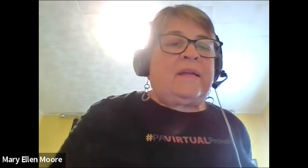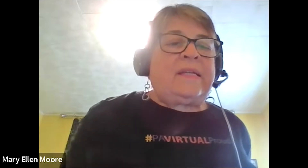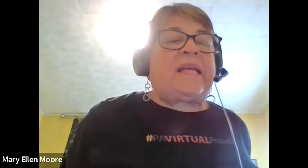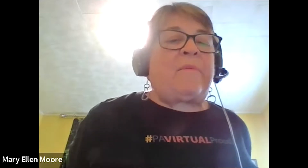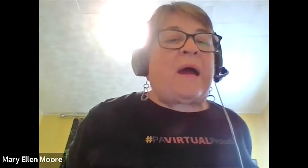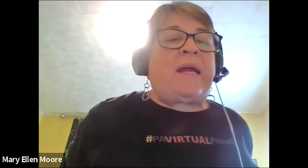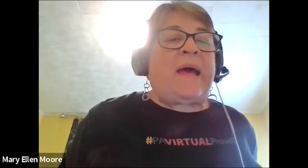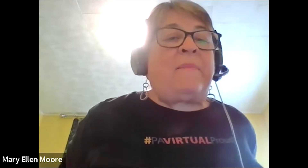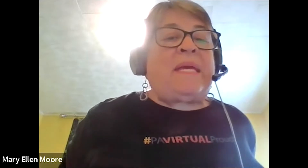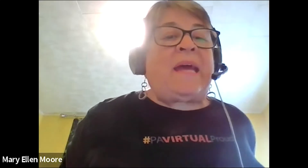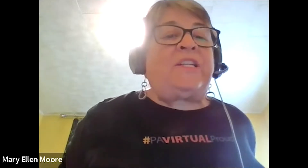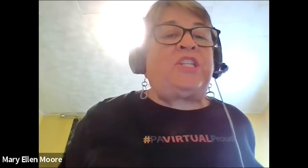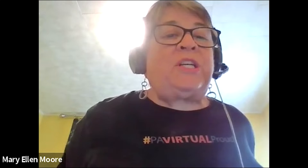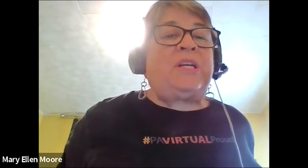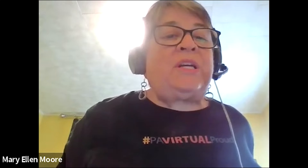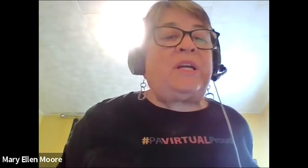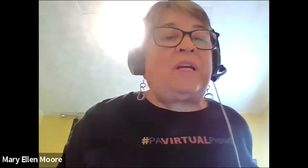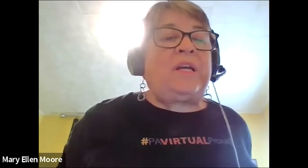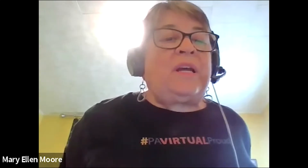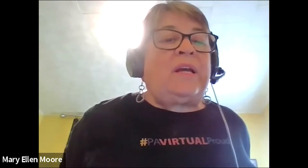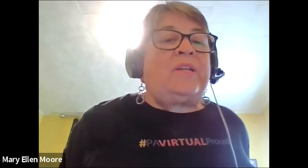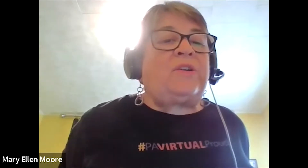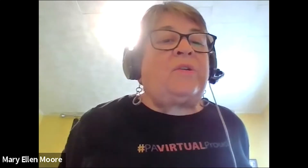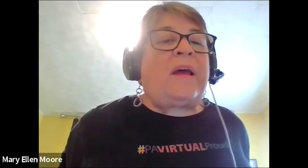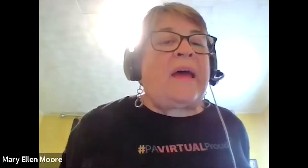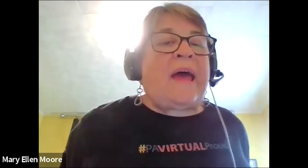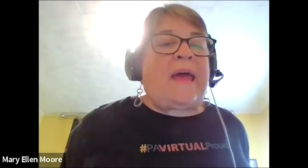Is that right? M-E-H? Turn A.